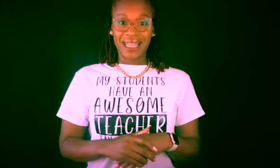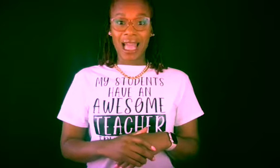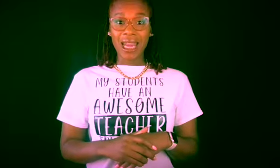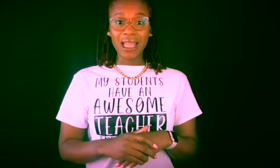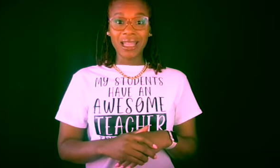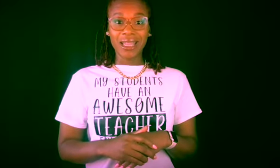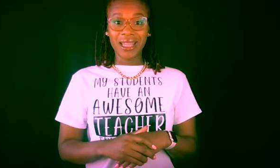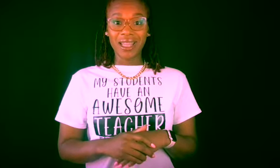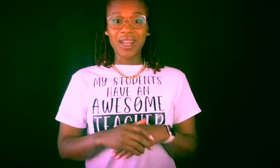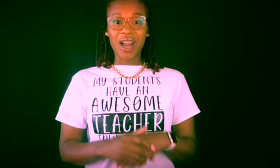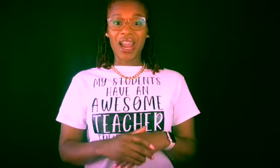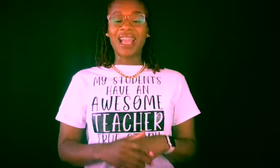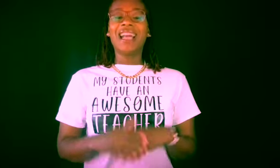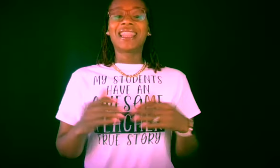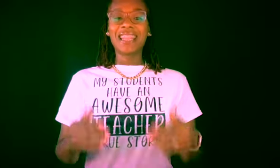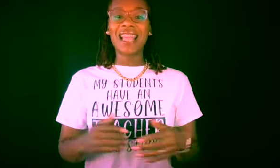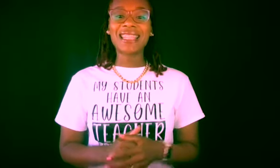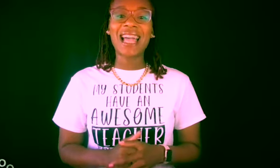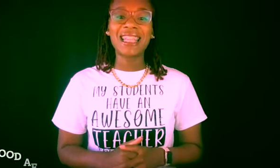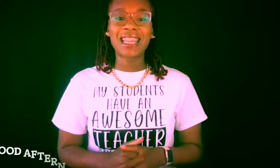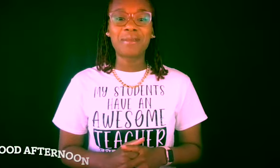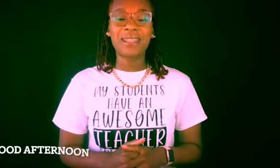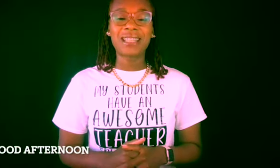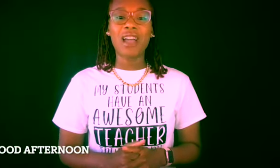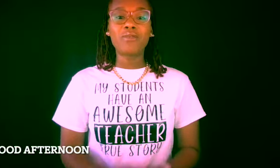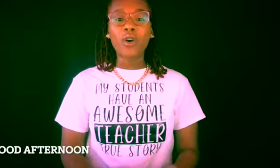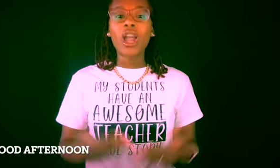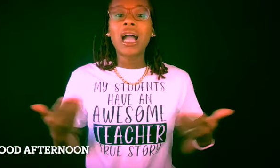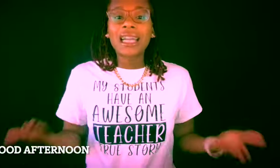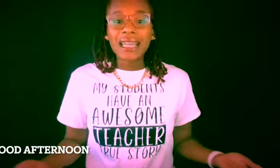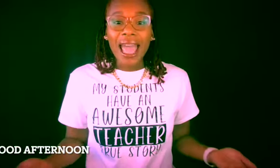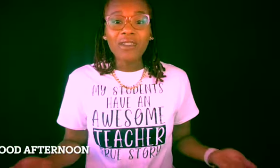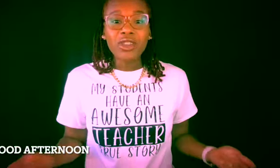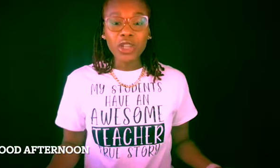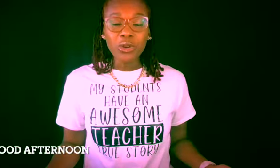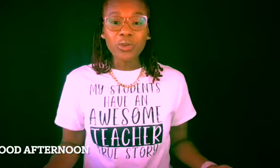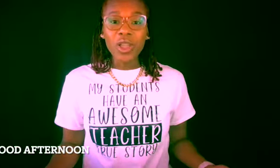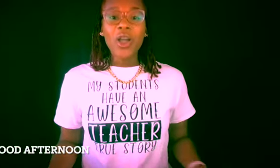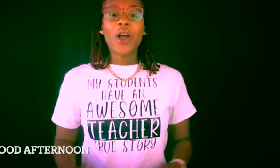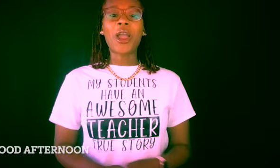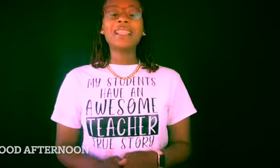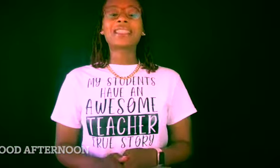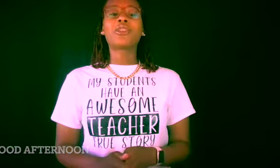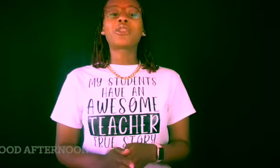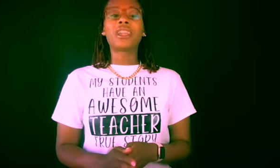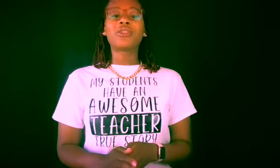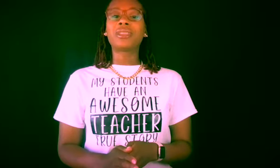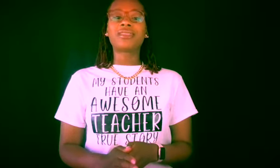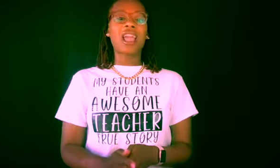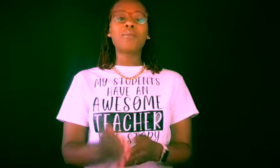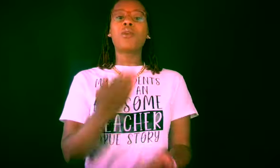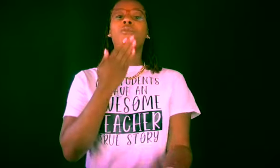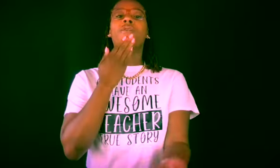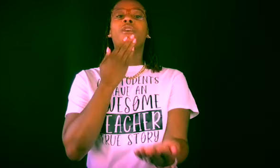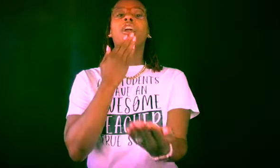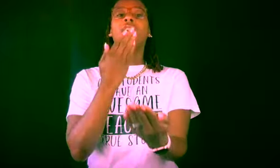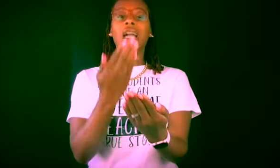Got it? All right. The next sign is going to be the sign for good afternoon. All right. So you're going to do the same movement for